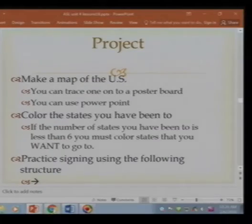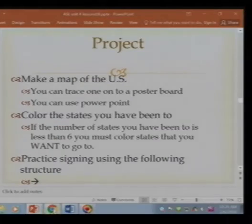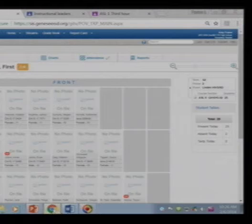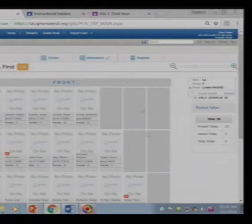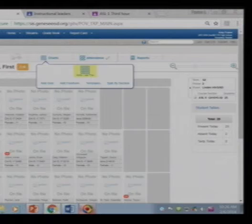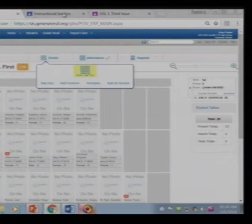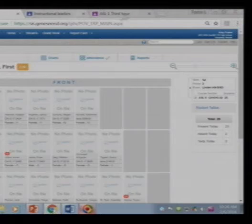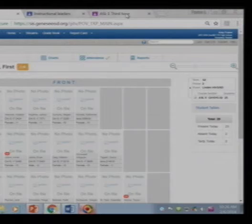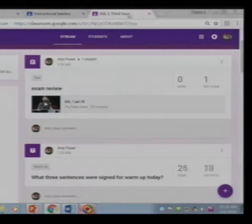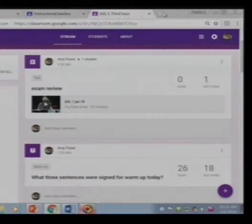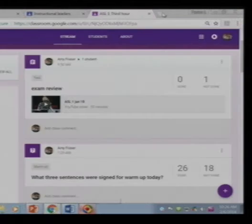Google.